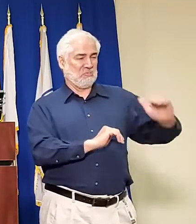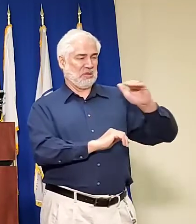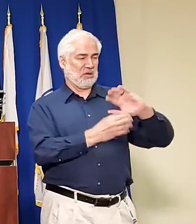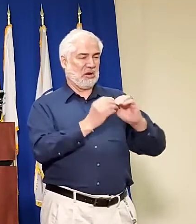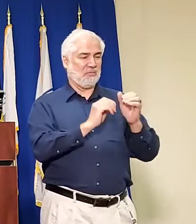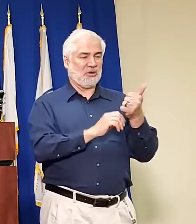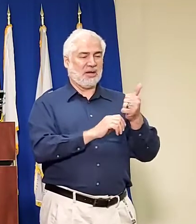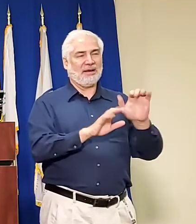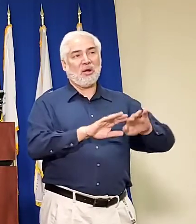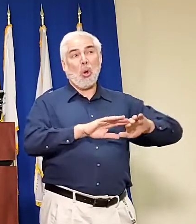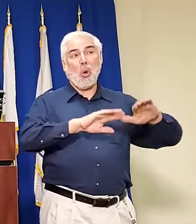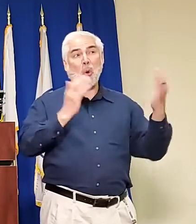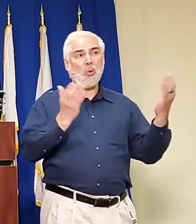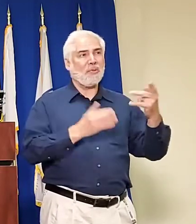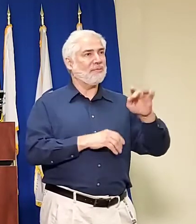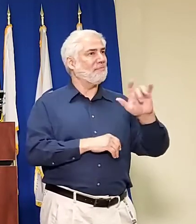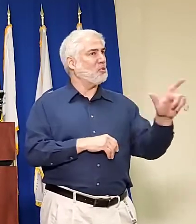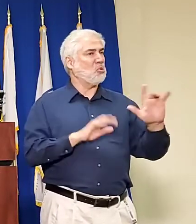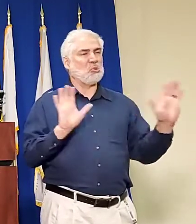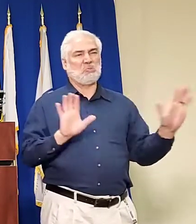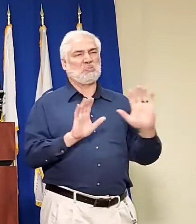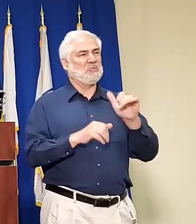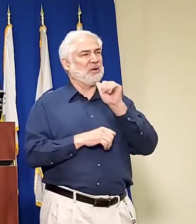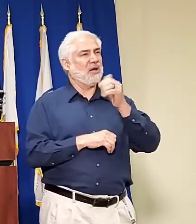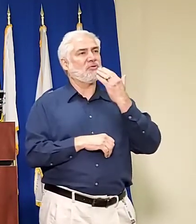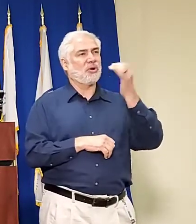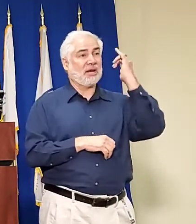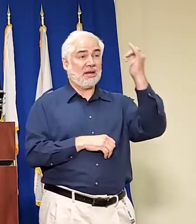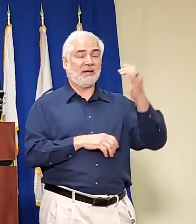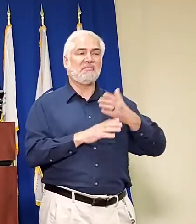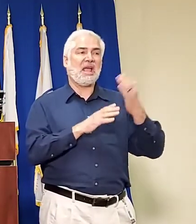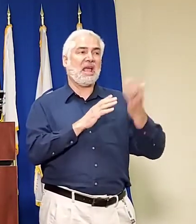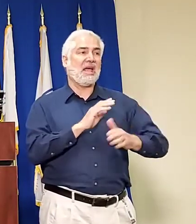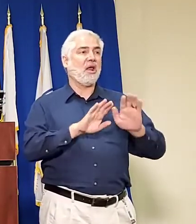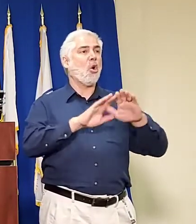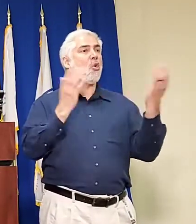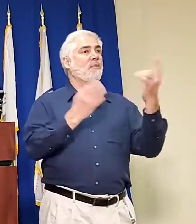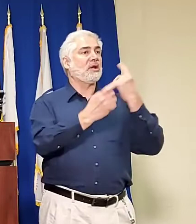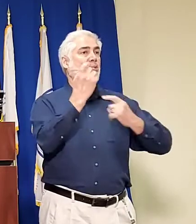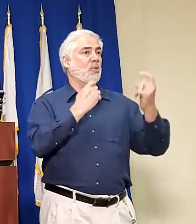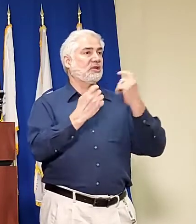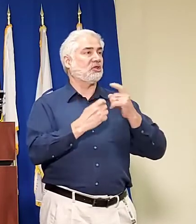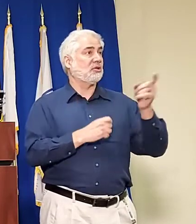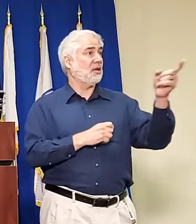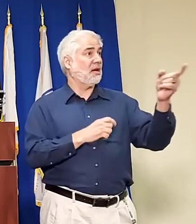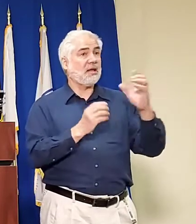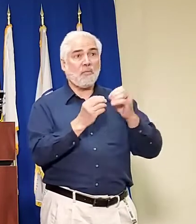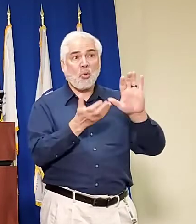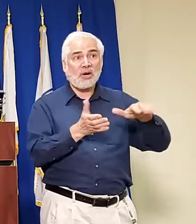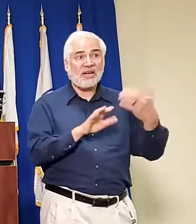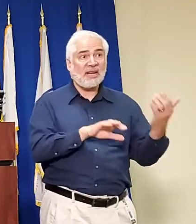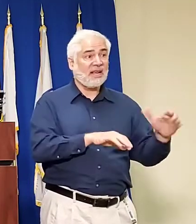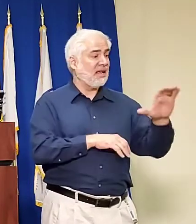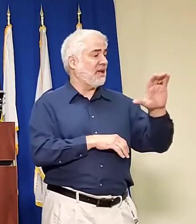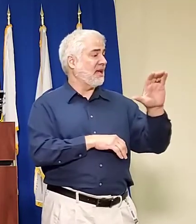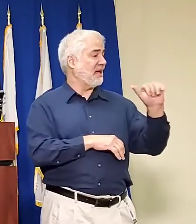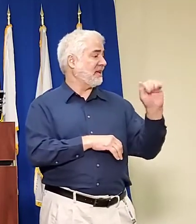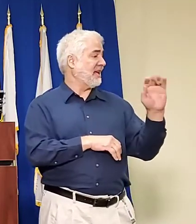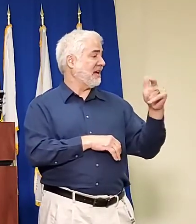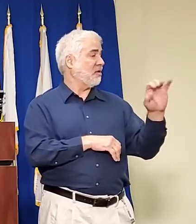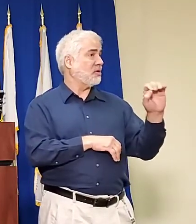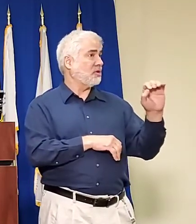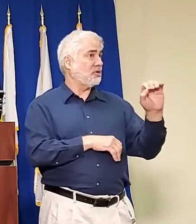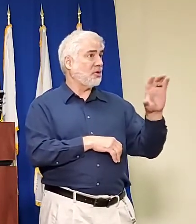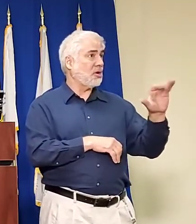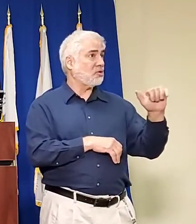open them. So I'm going to end there and open for questions. Are there any more deaths at the Carriage Court?